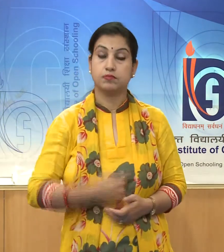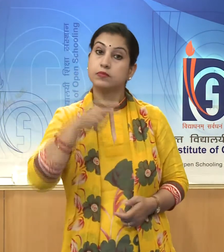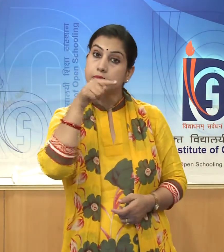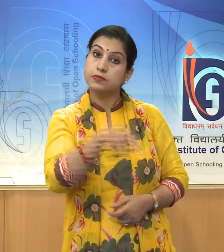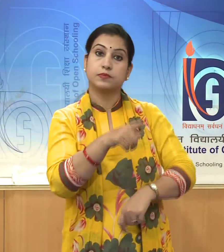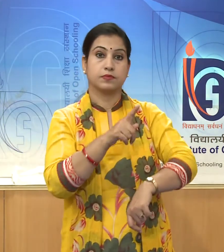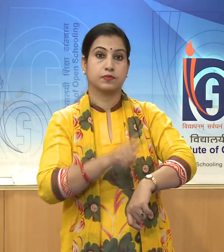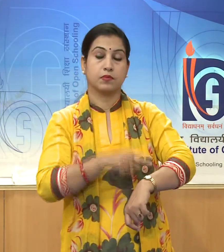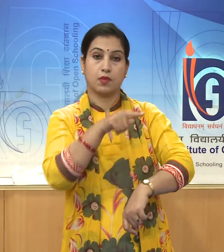of Monet